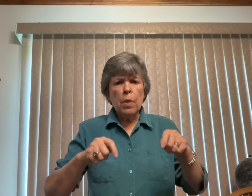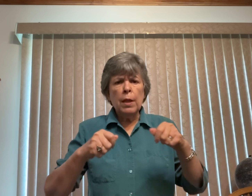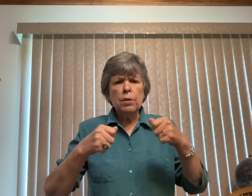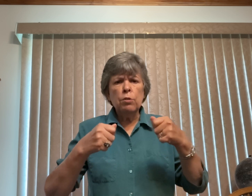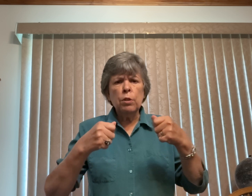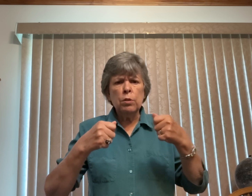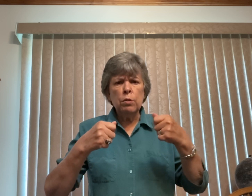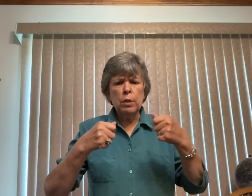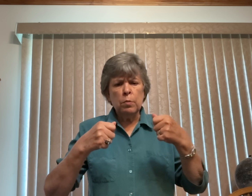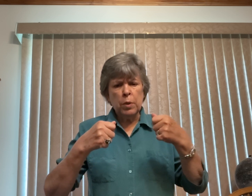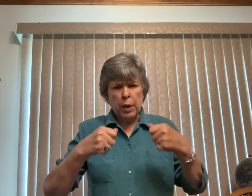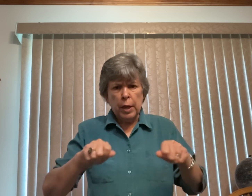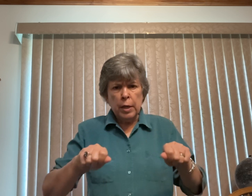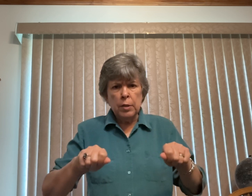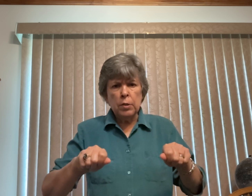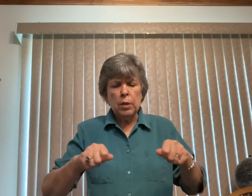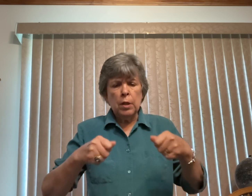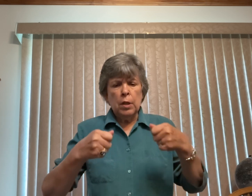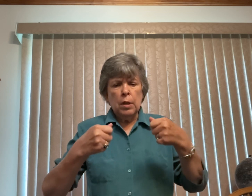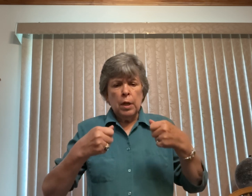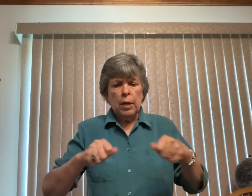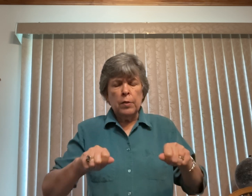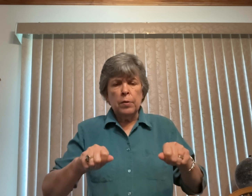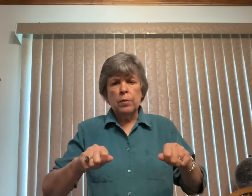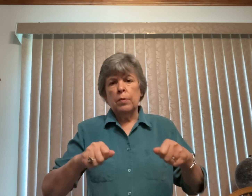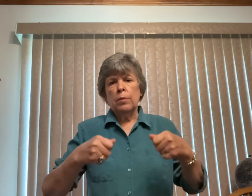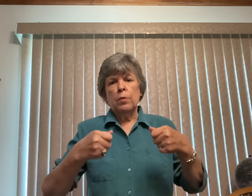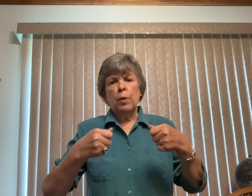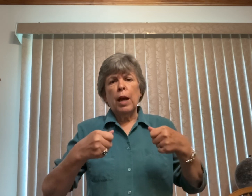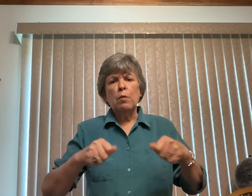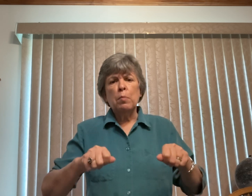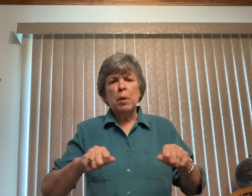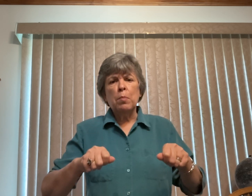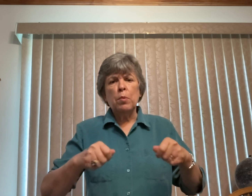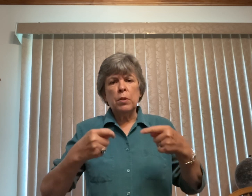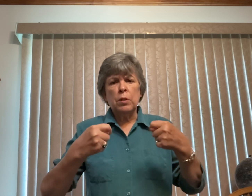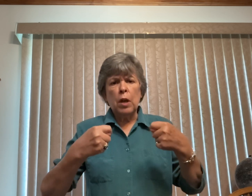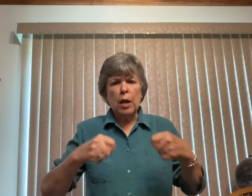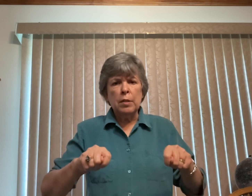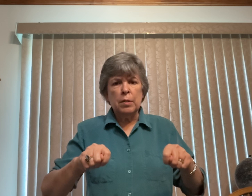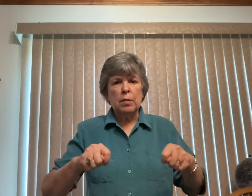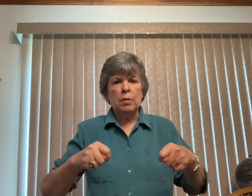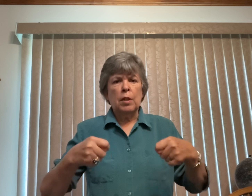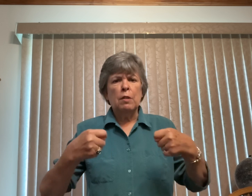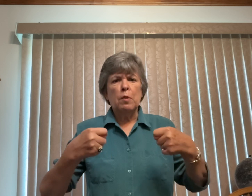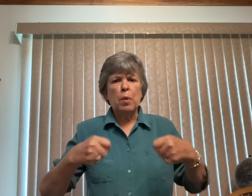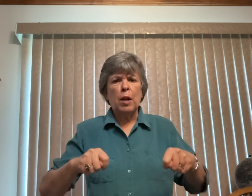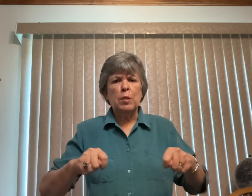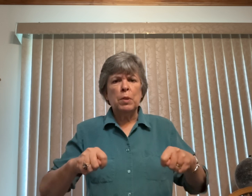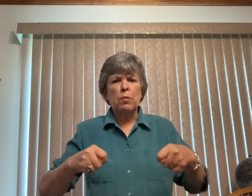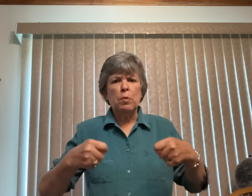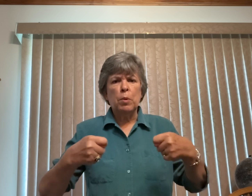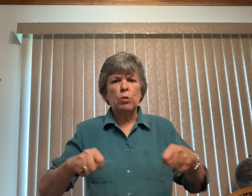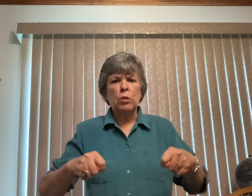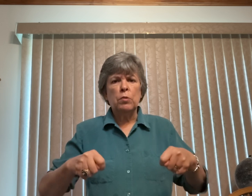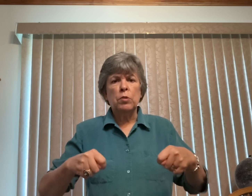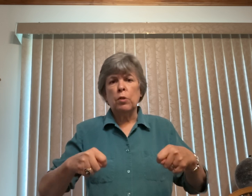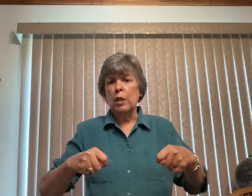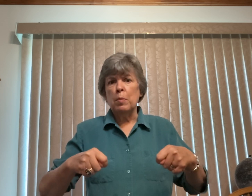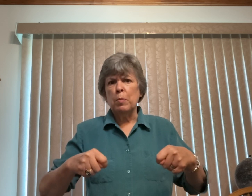You can do it with A's. And the way I remember this sign is it kind of reminds me of the motion of starting up a